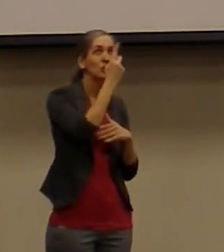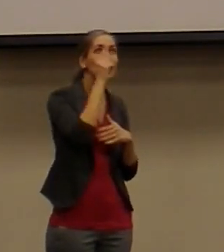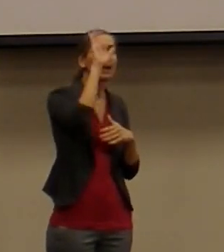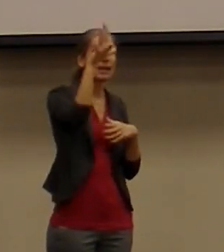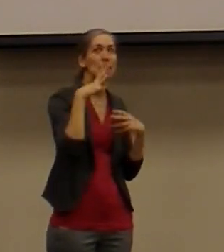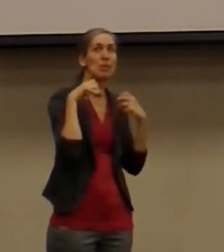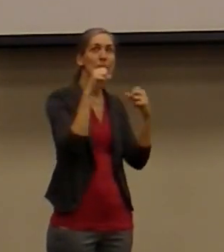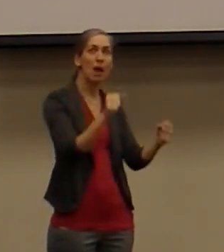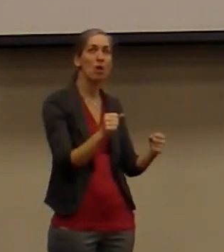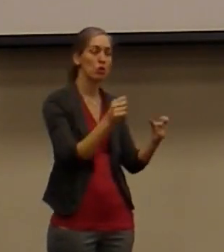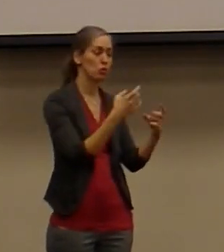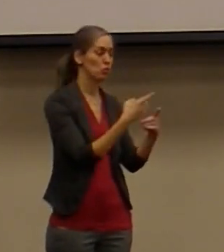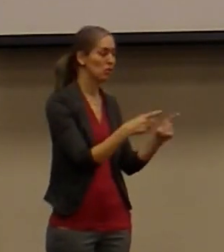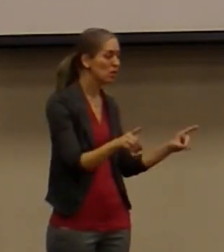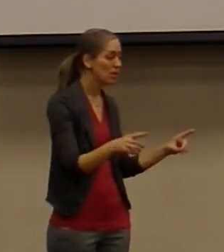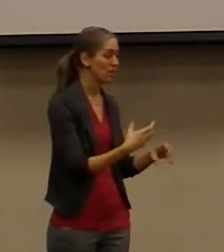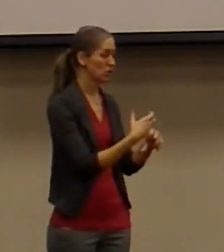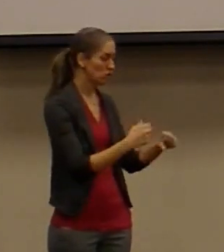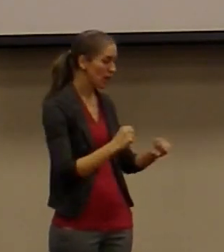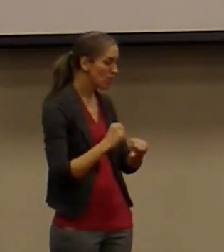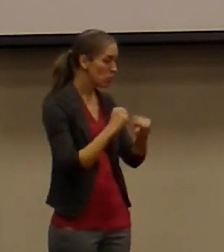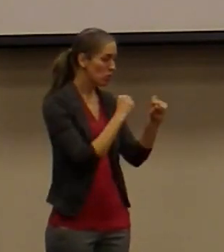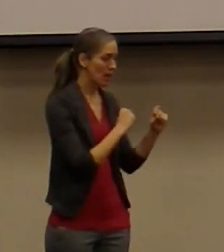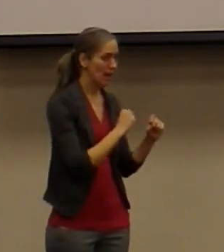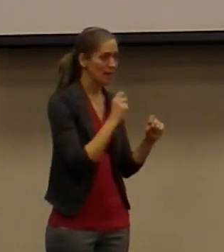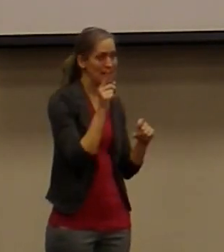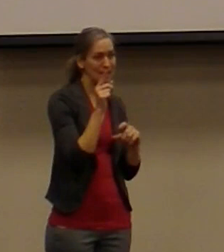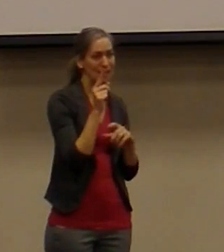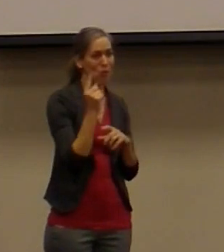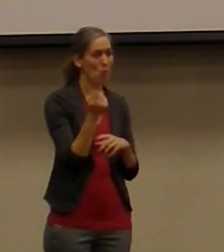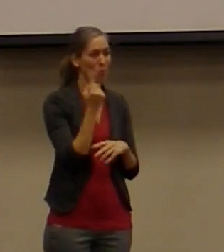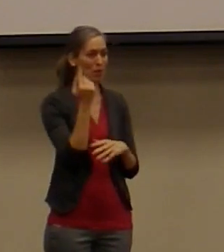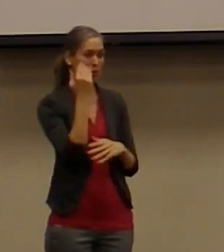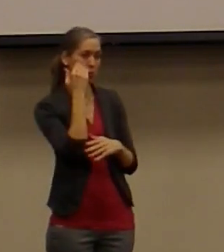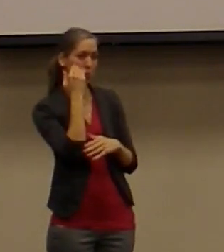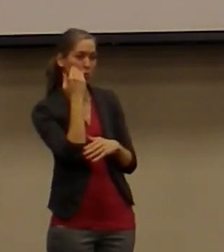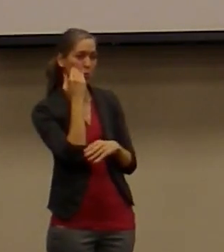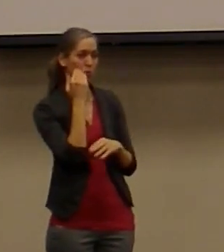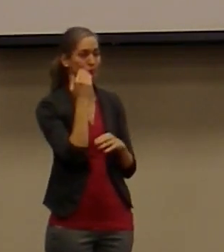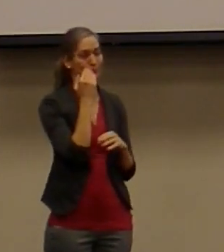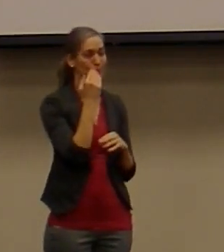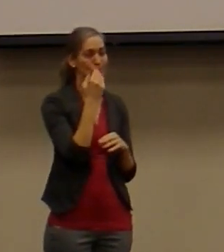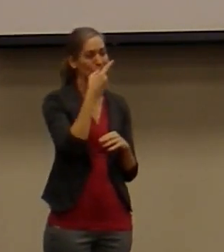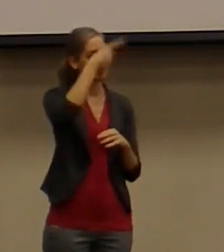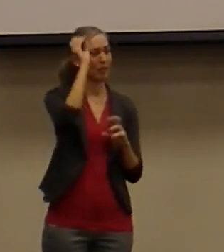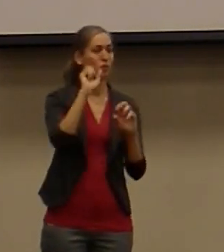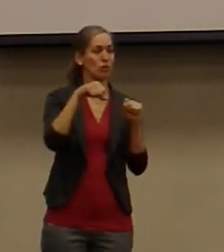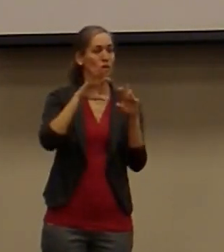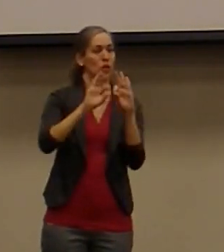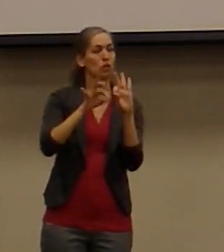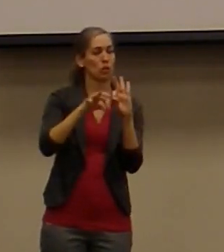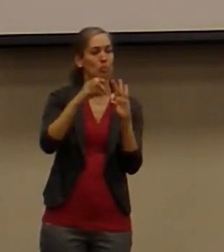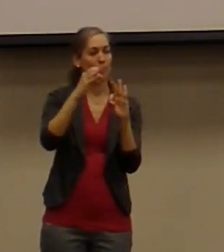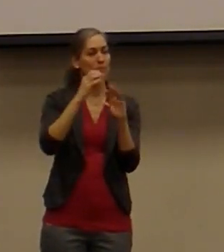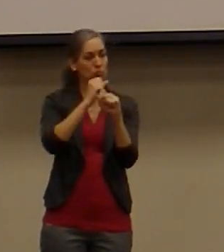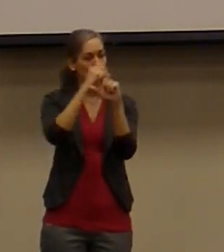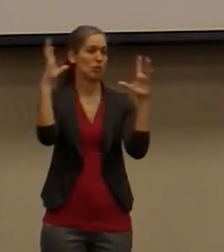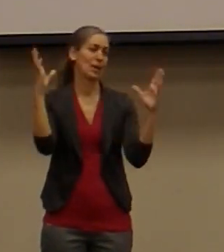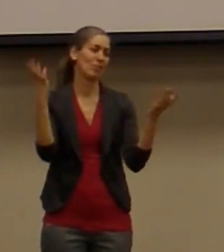delivering or saving or protecting, but rather only as one who could tell his dream and interpret it.